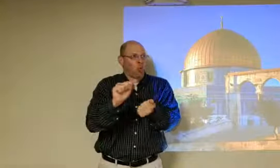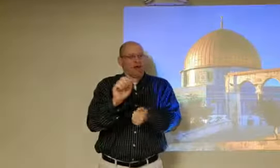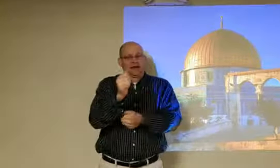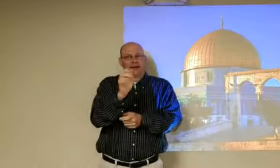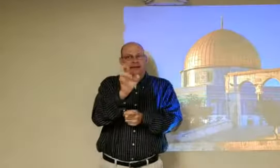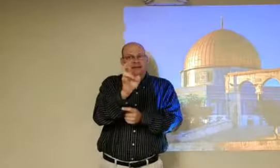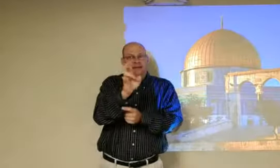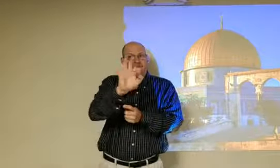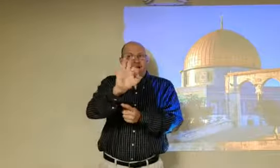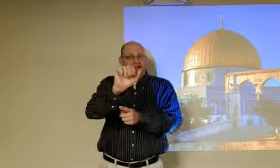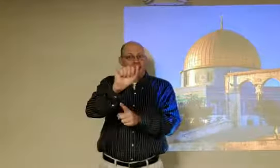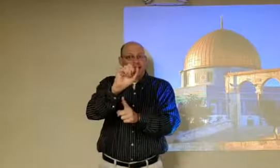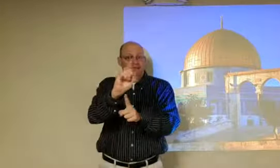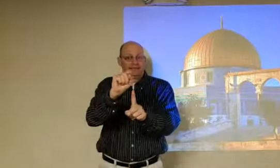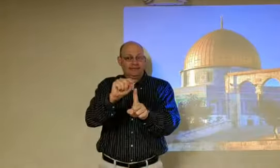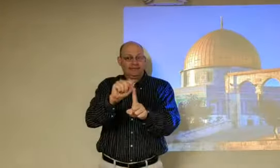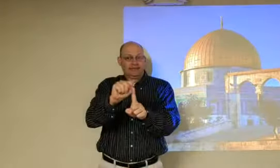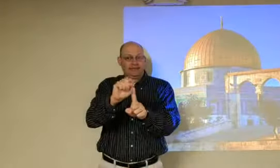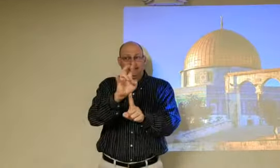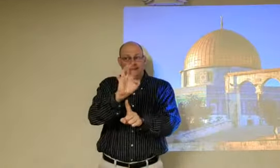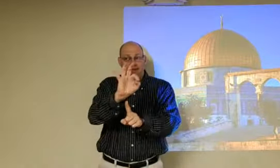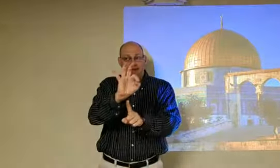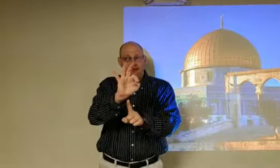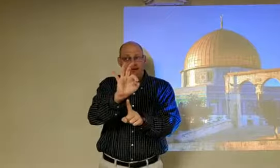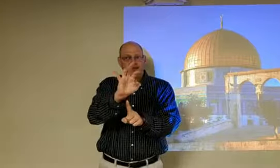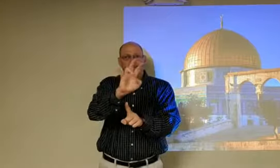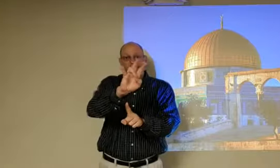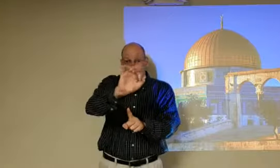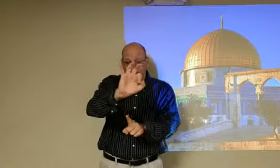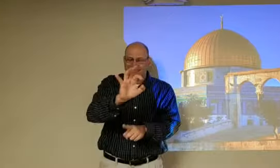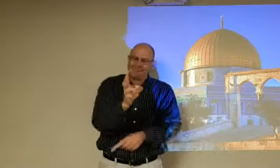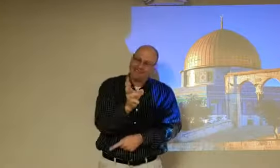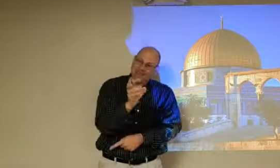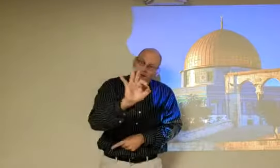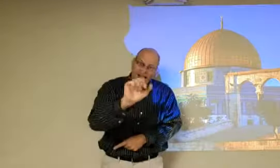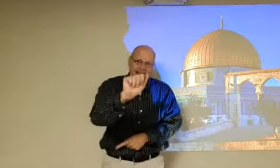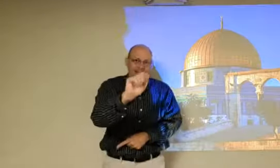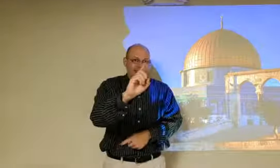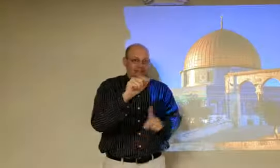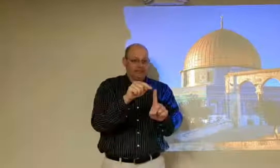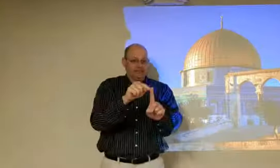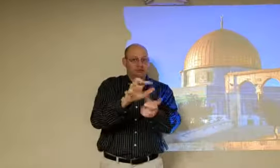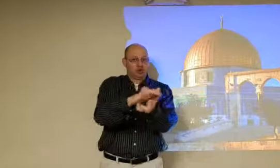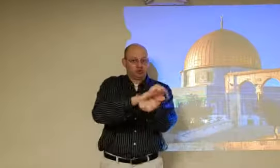The temple of God was destroyed in 96 AD.